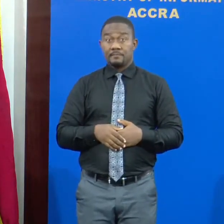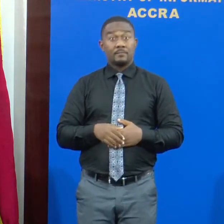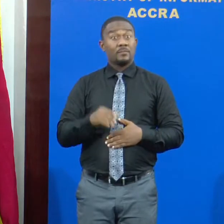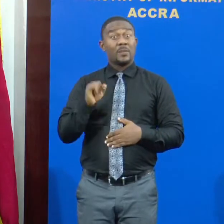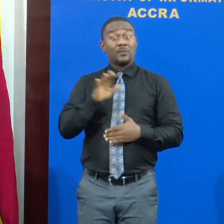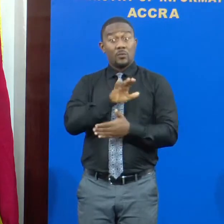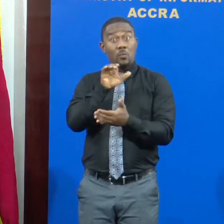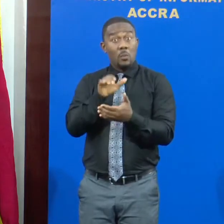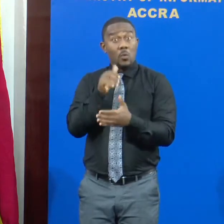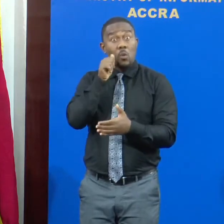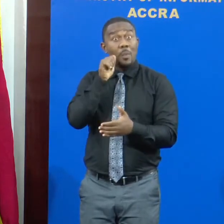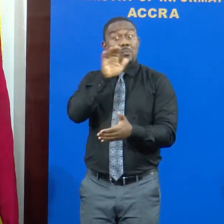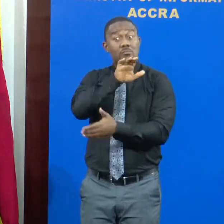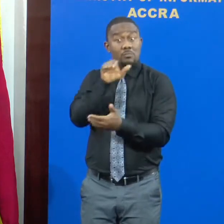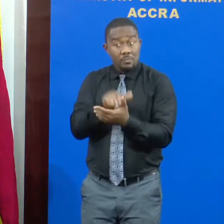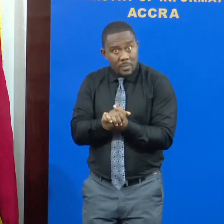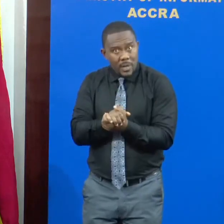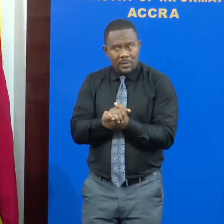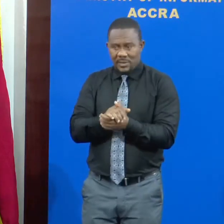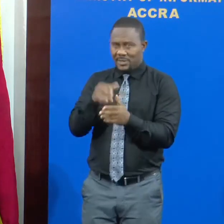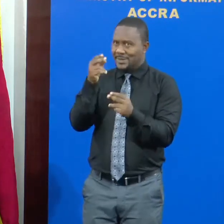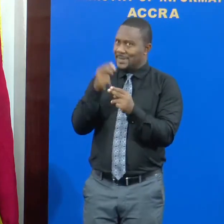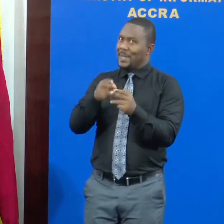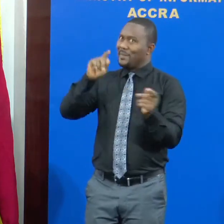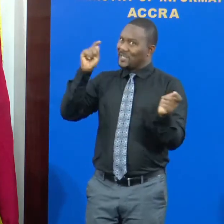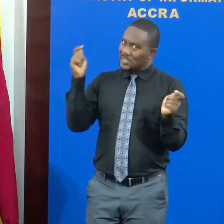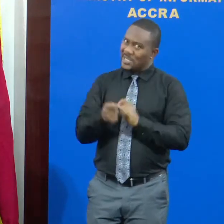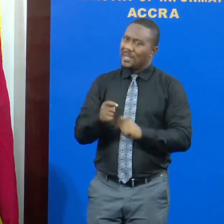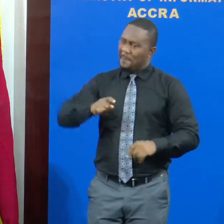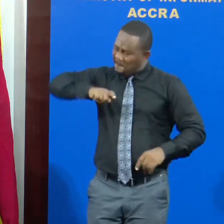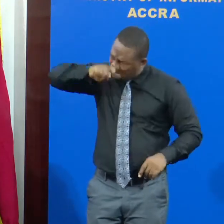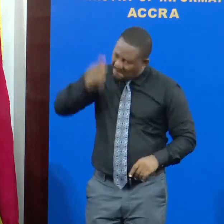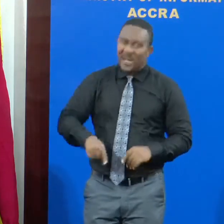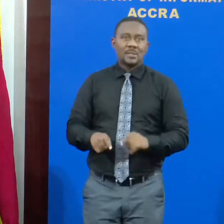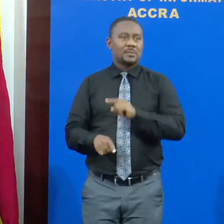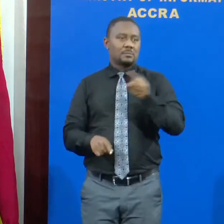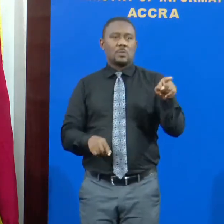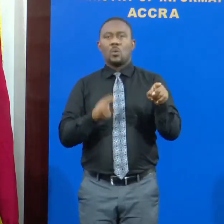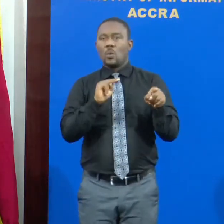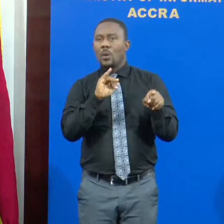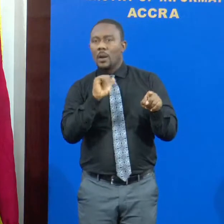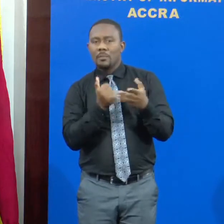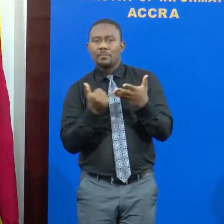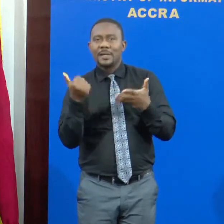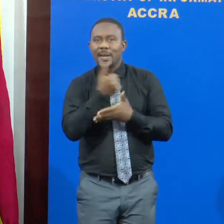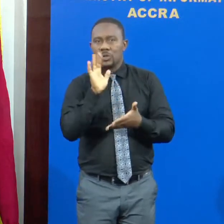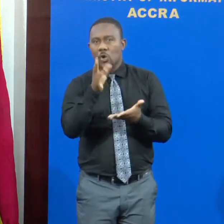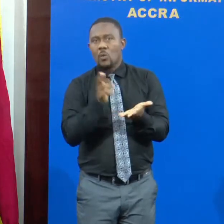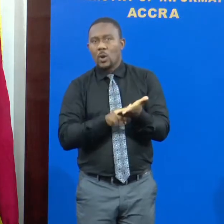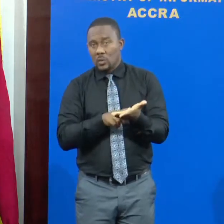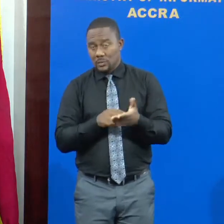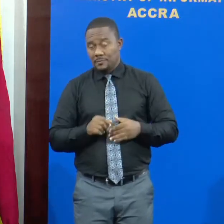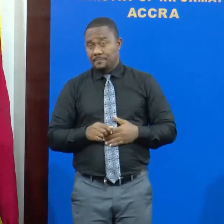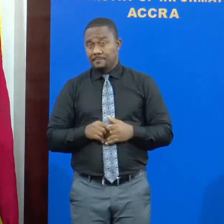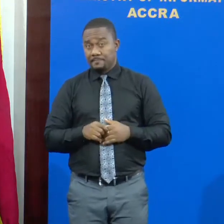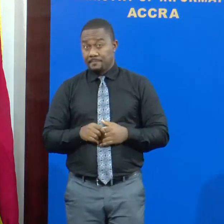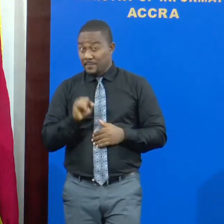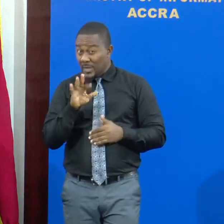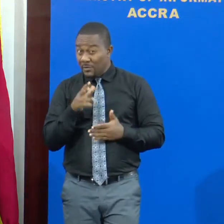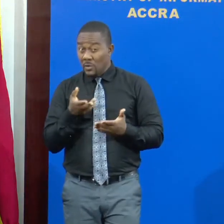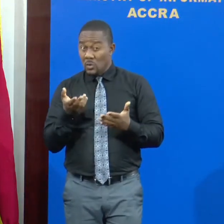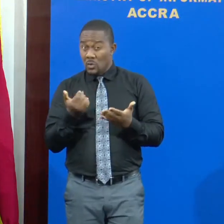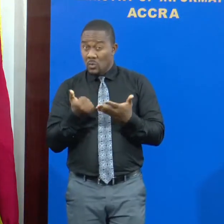if you change whatever, you must update your records. When you update a record